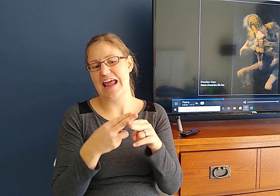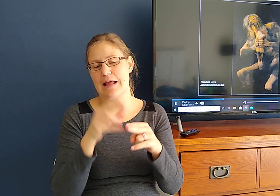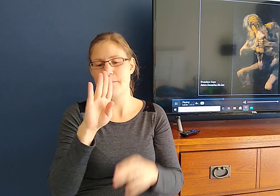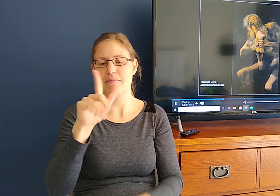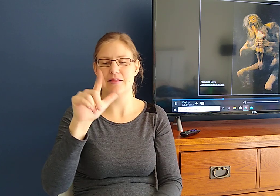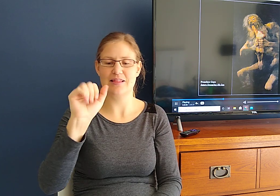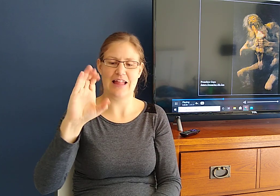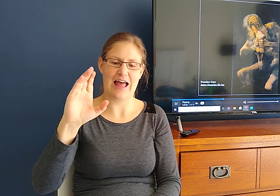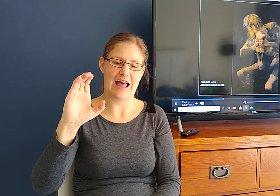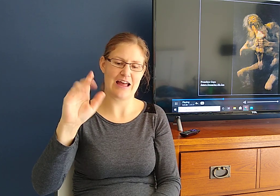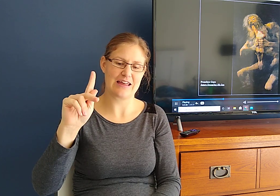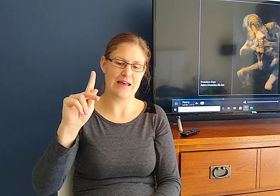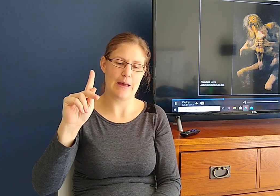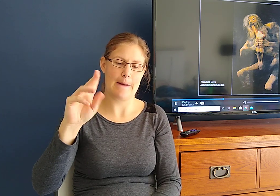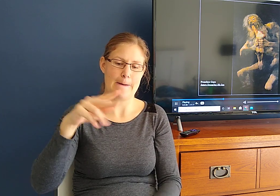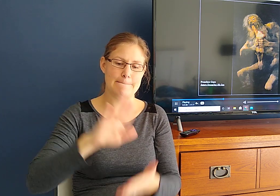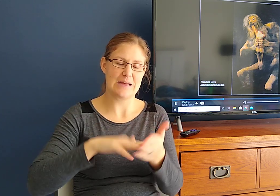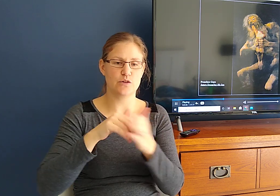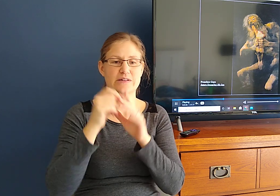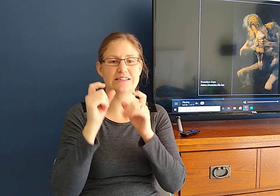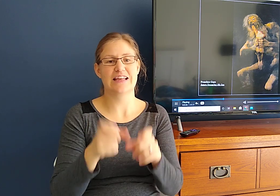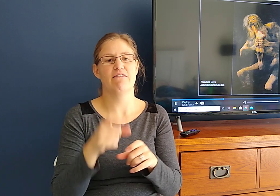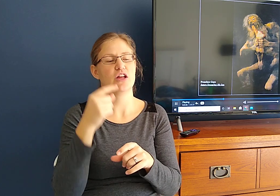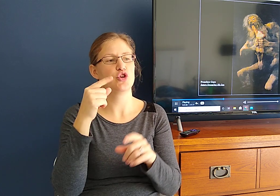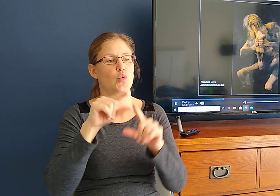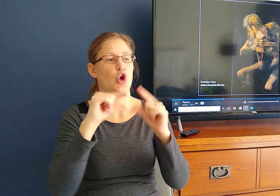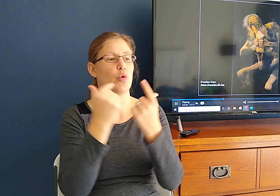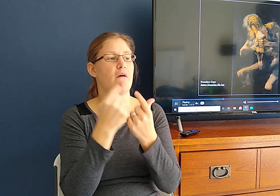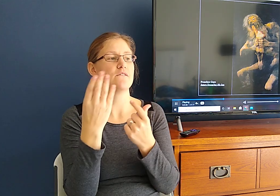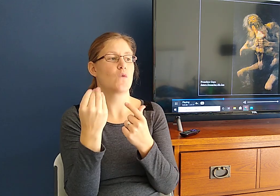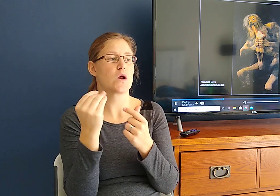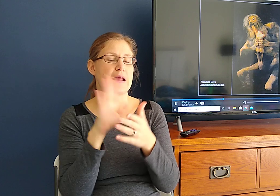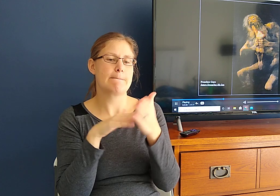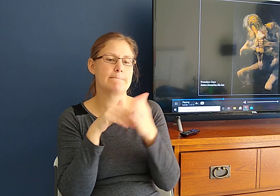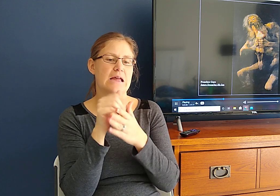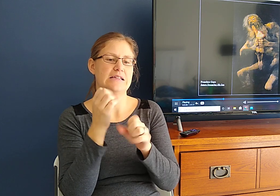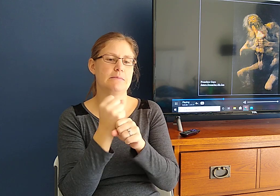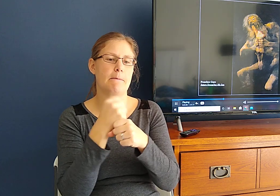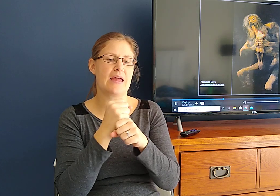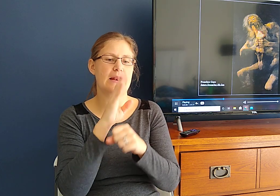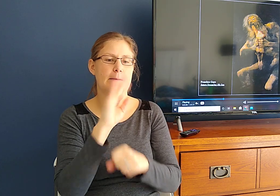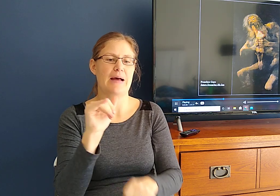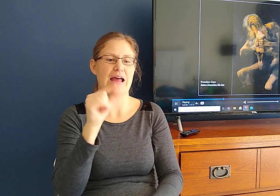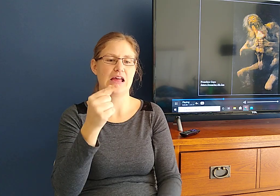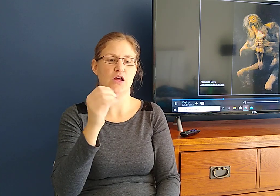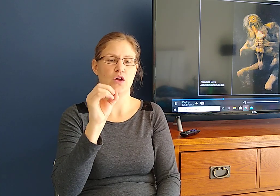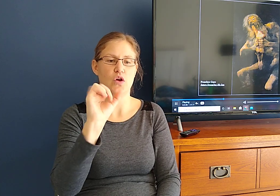was given to a group of 14 paintings created by Goya from later years in his